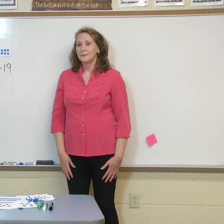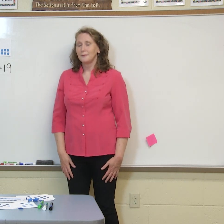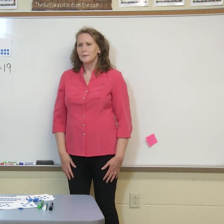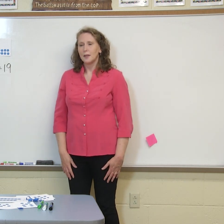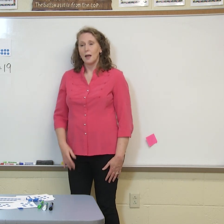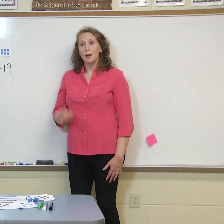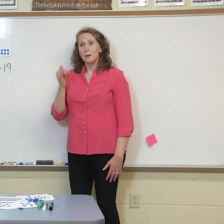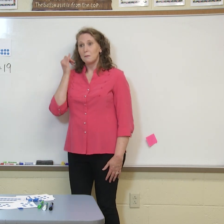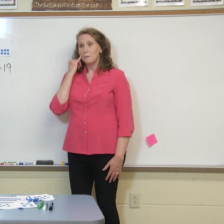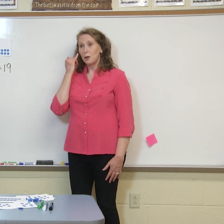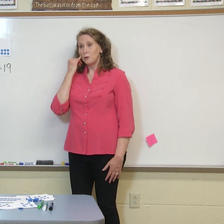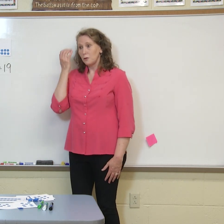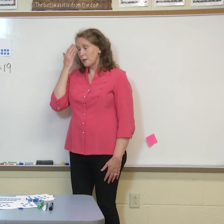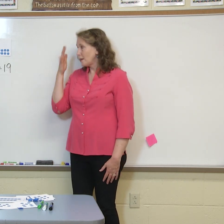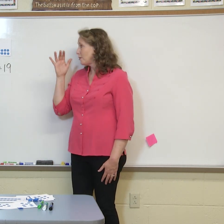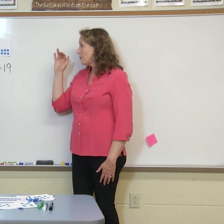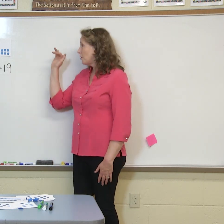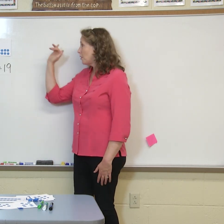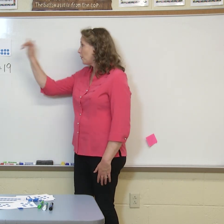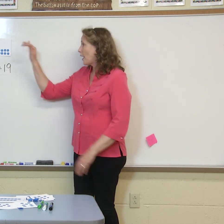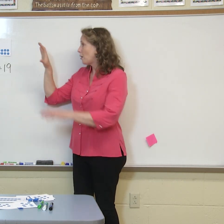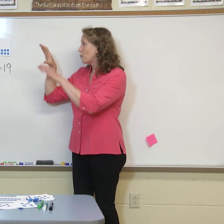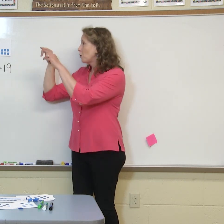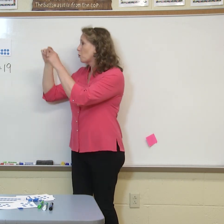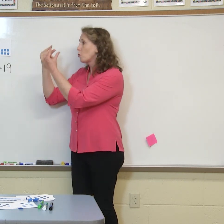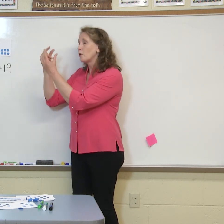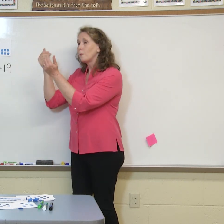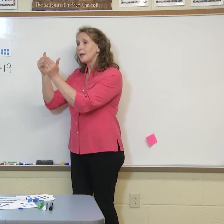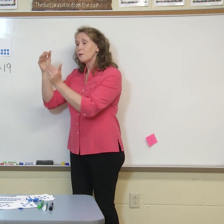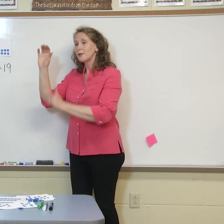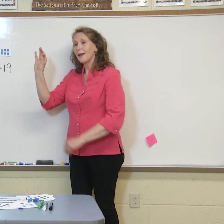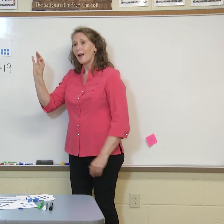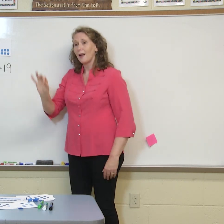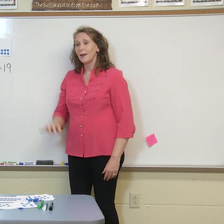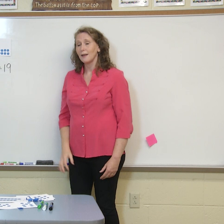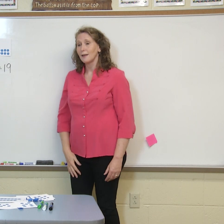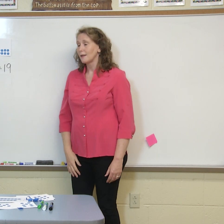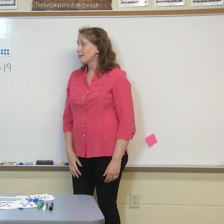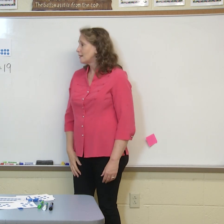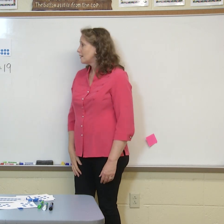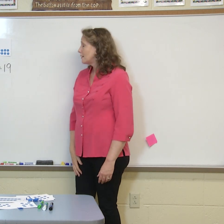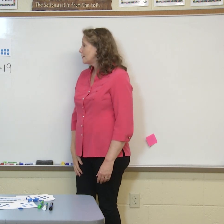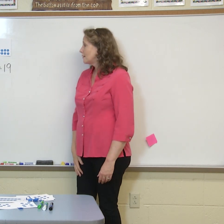But what if you didn't know that group of dots was 9?